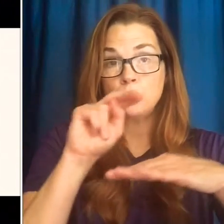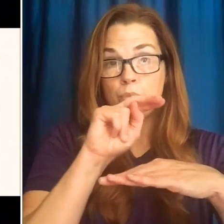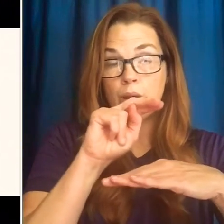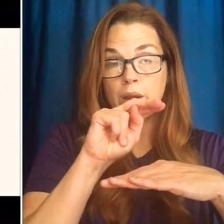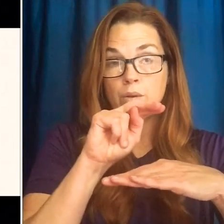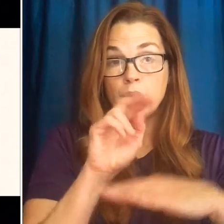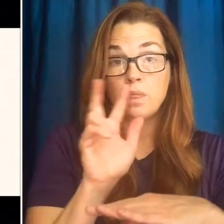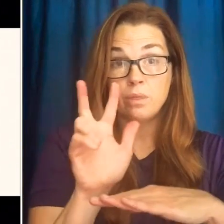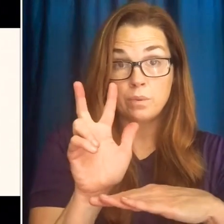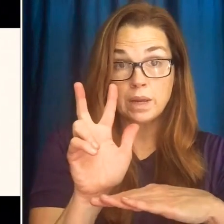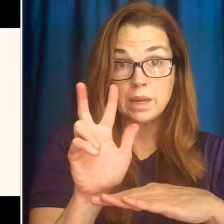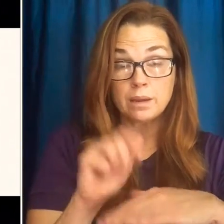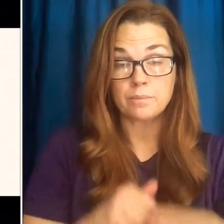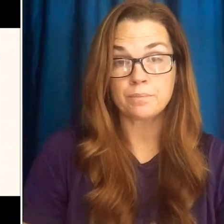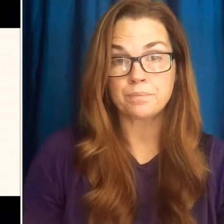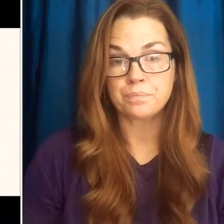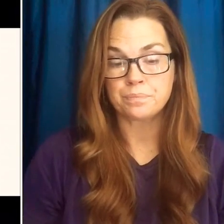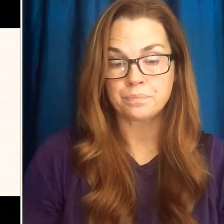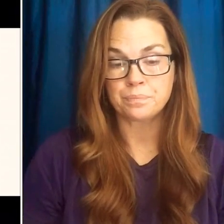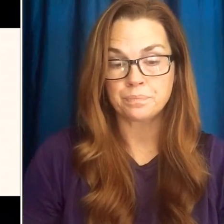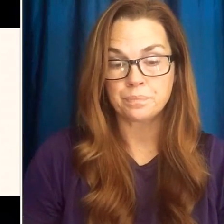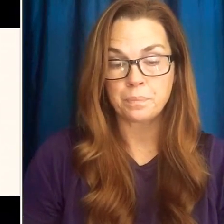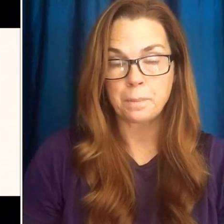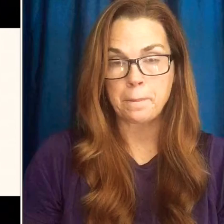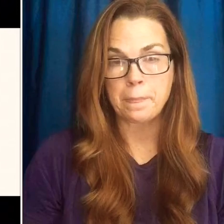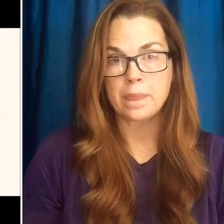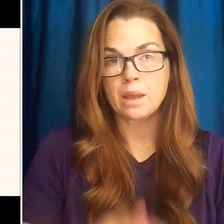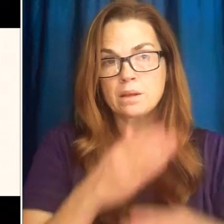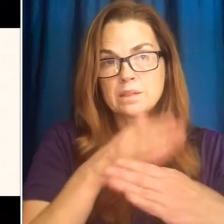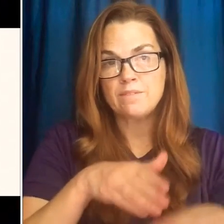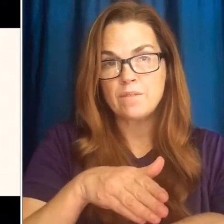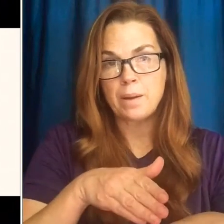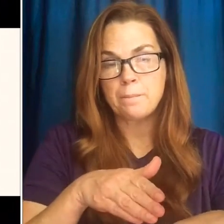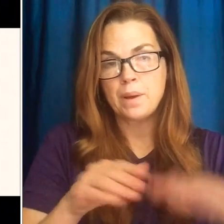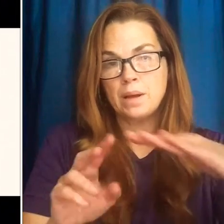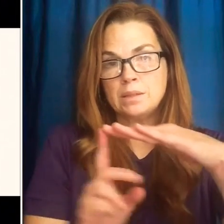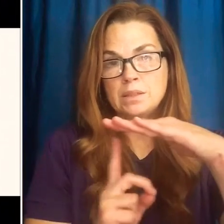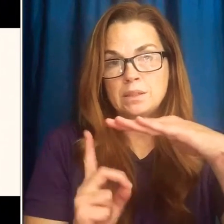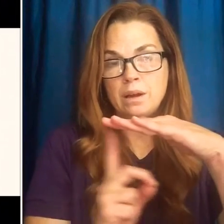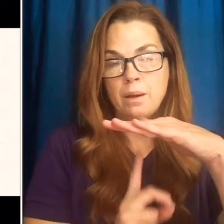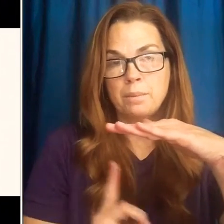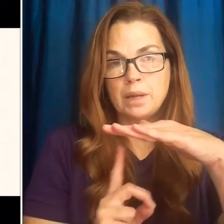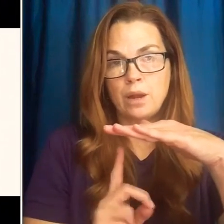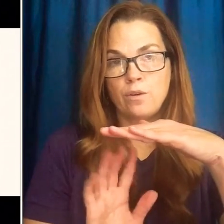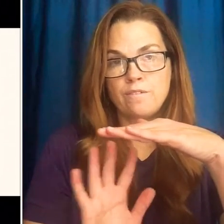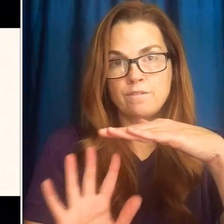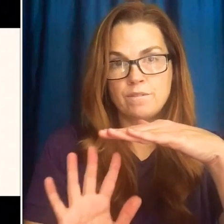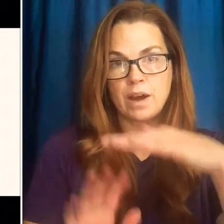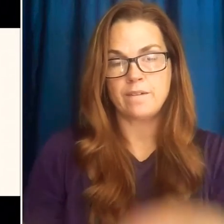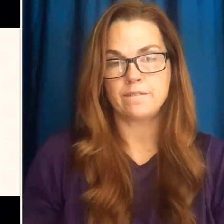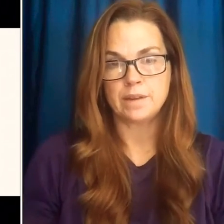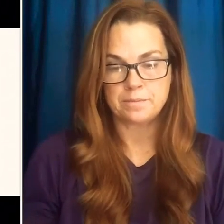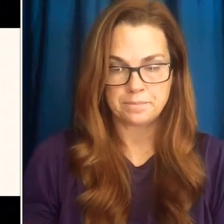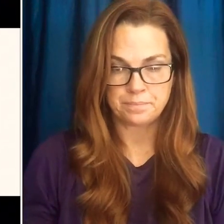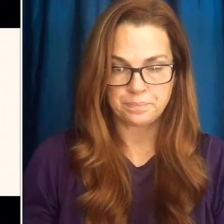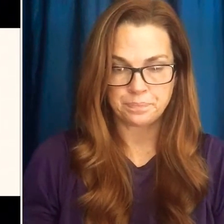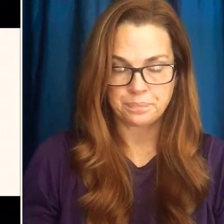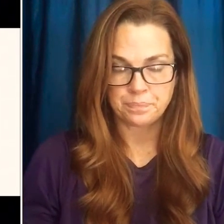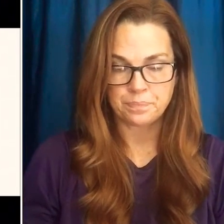by our denominator of 5. We know the denominator always stays